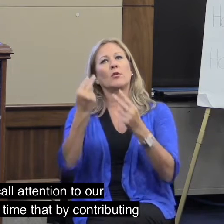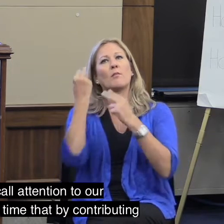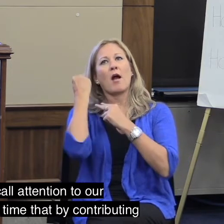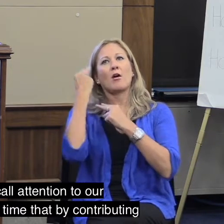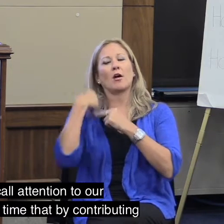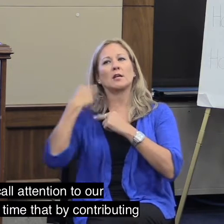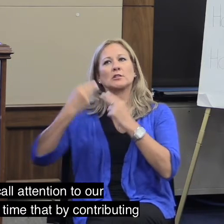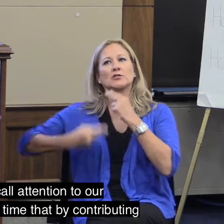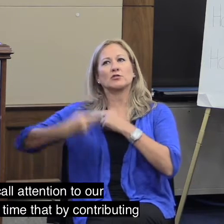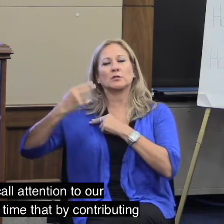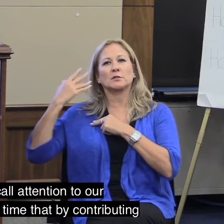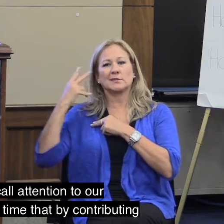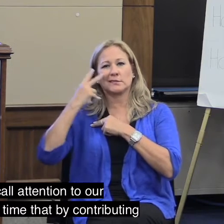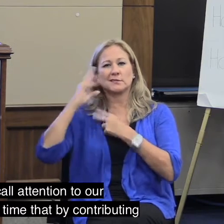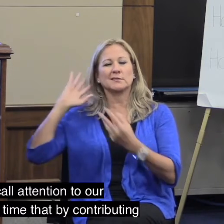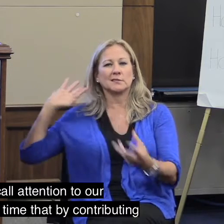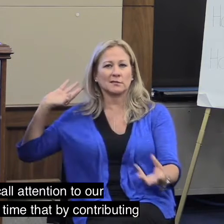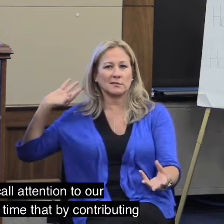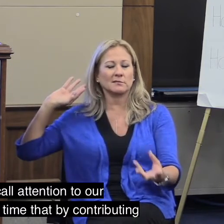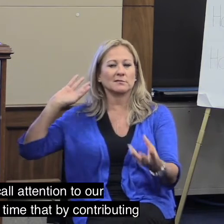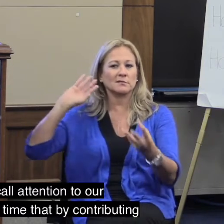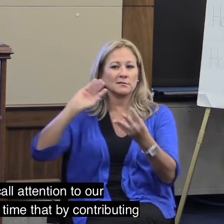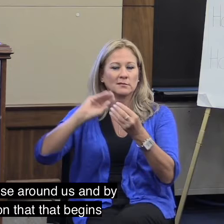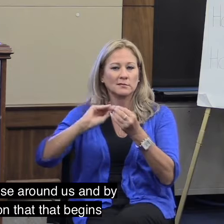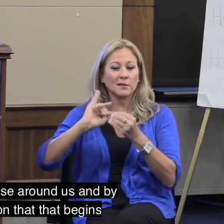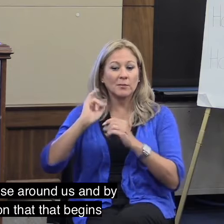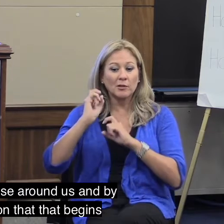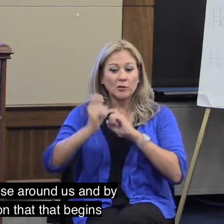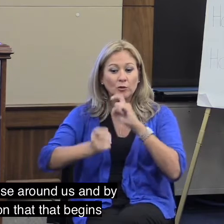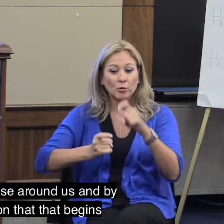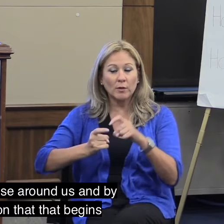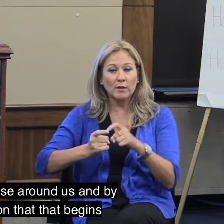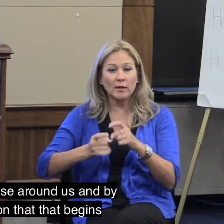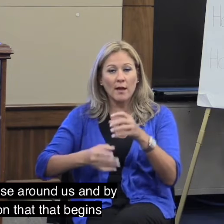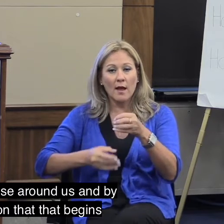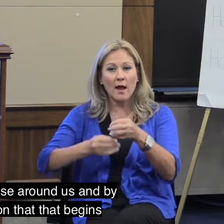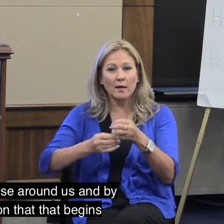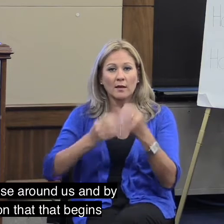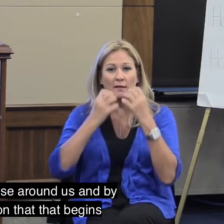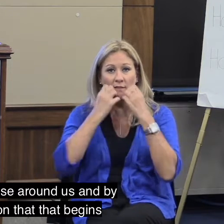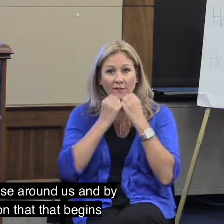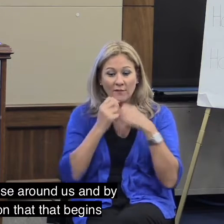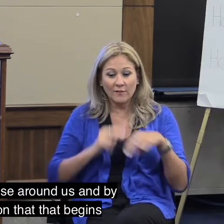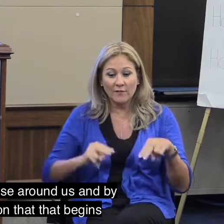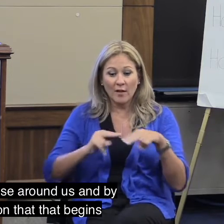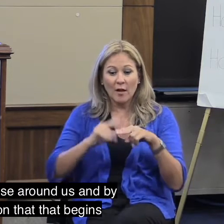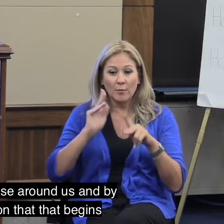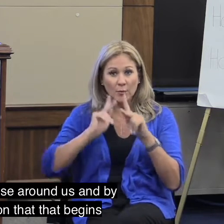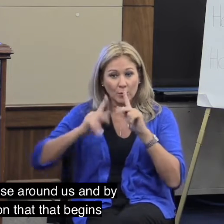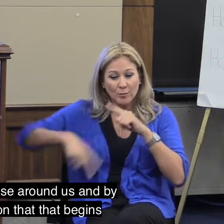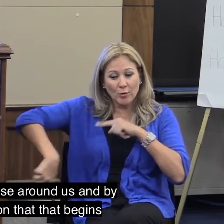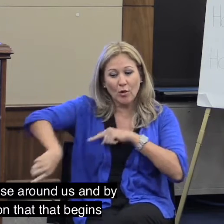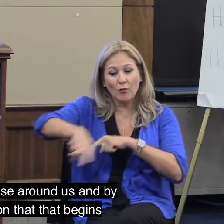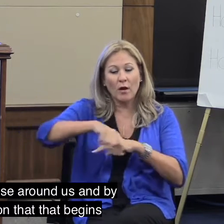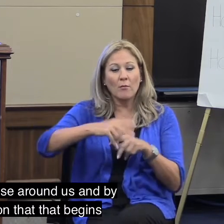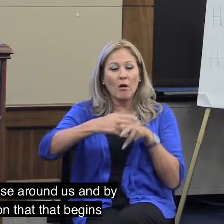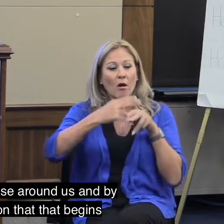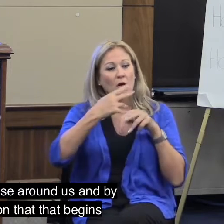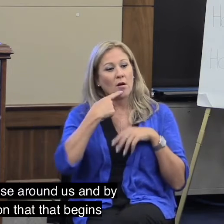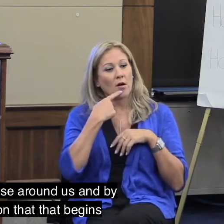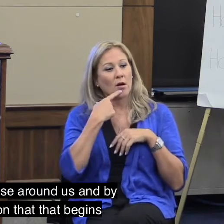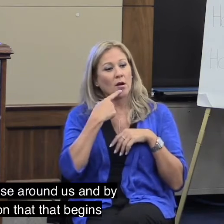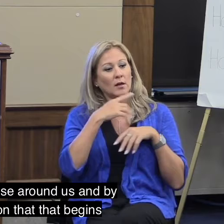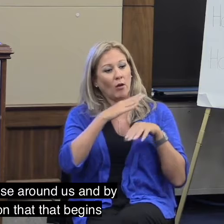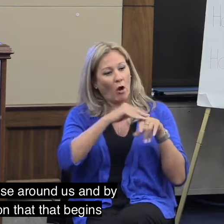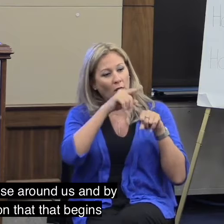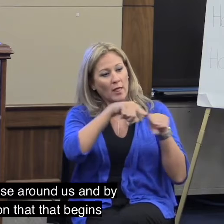have seen over time that by contributing and adding value to those around us and by calling others to